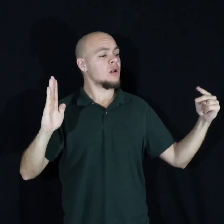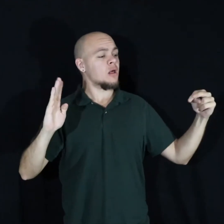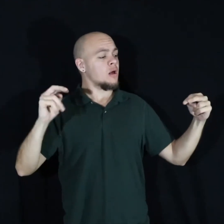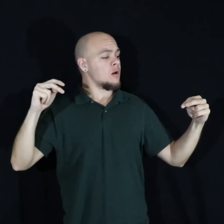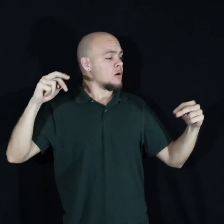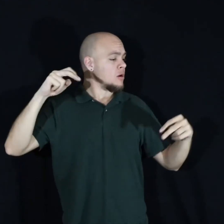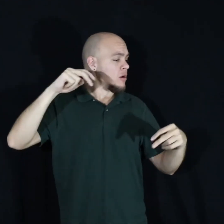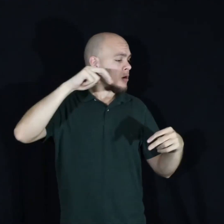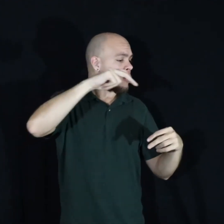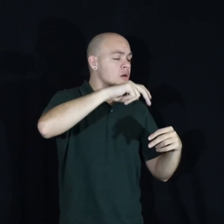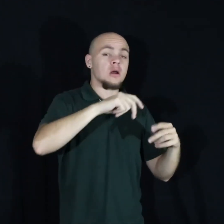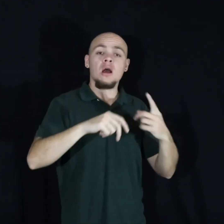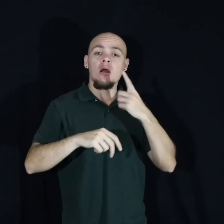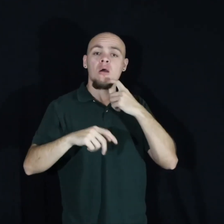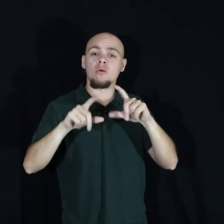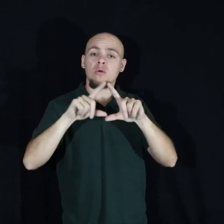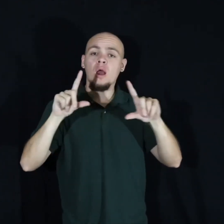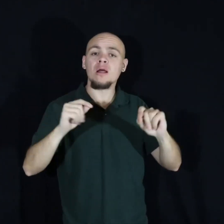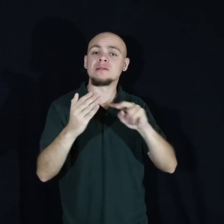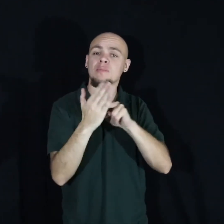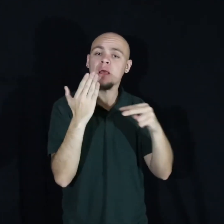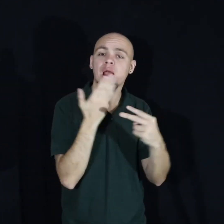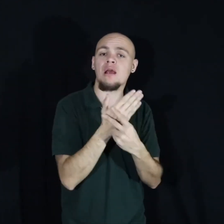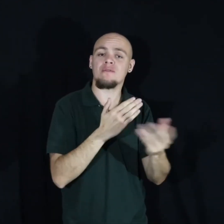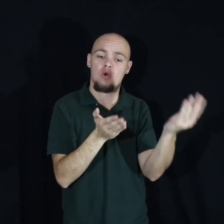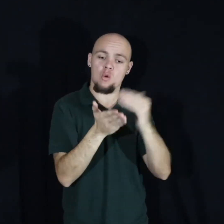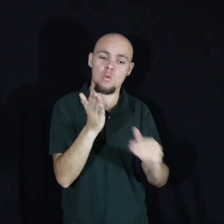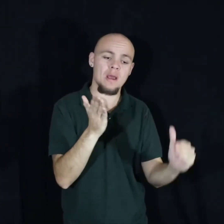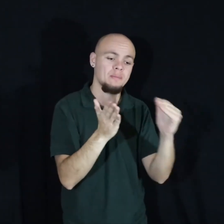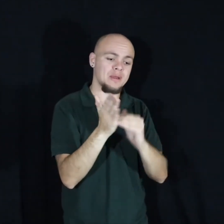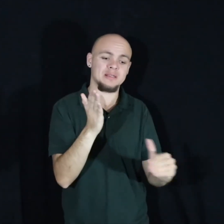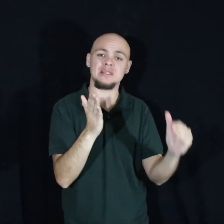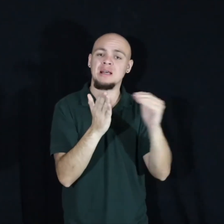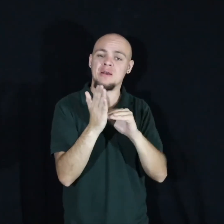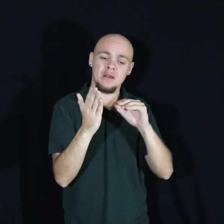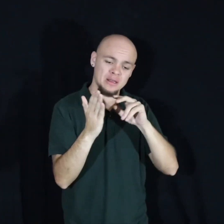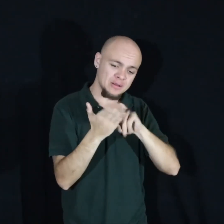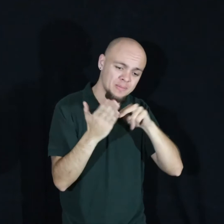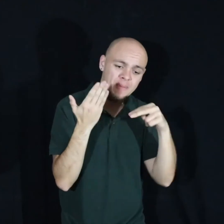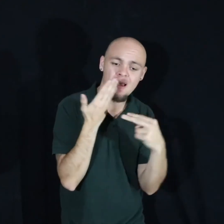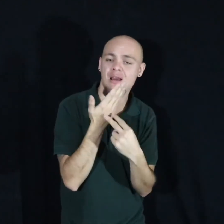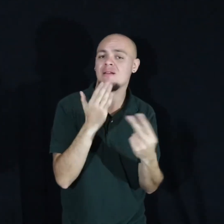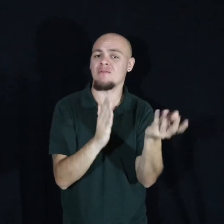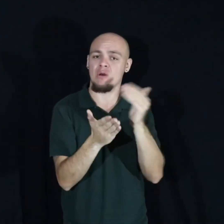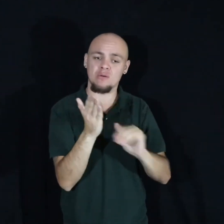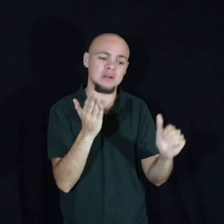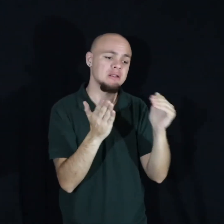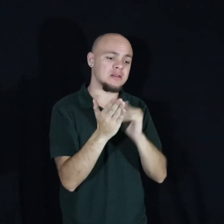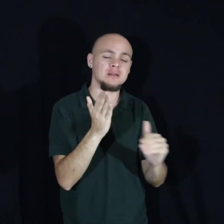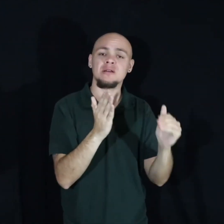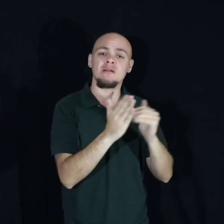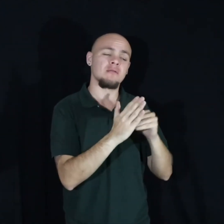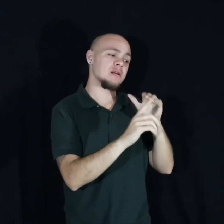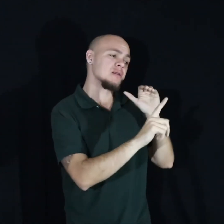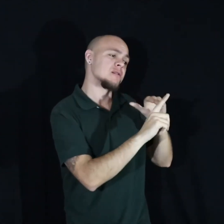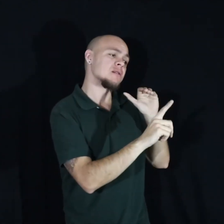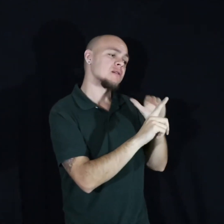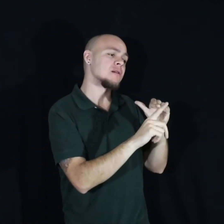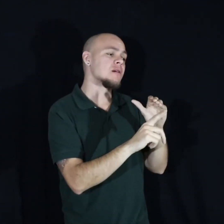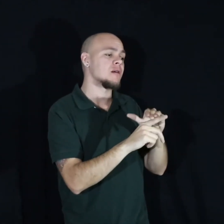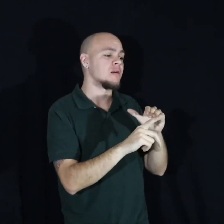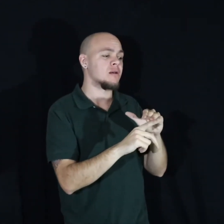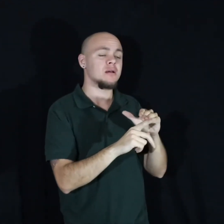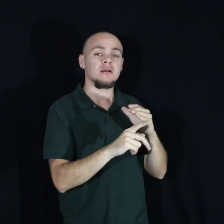He layered bricks of metaphor and repetition on metaphor and repetition to petition me to let him pen my